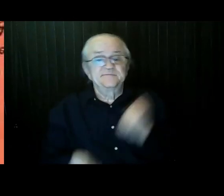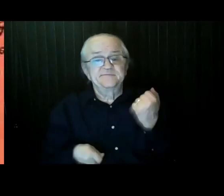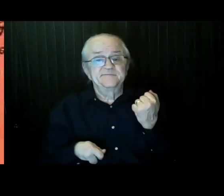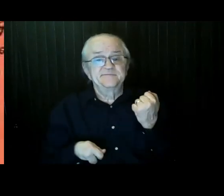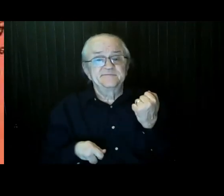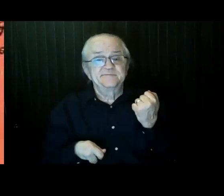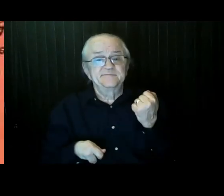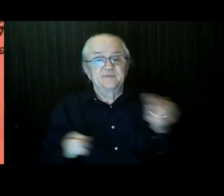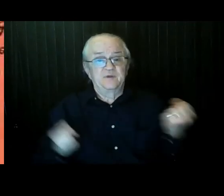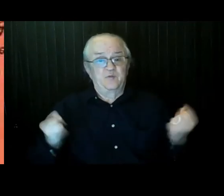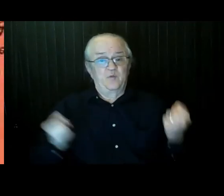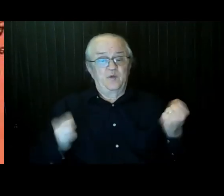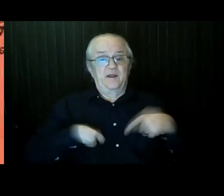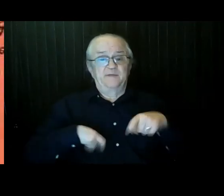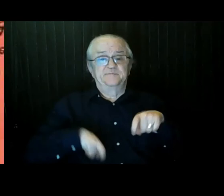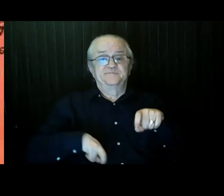steering column.